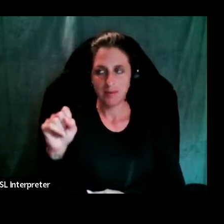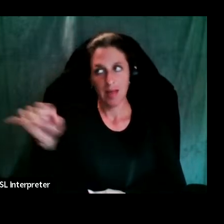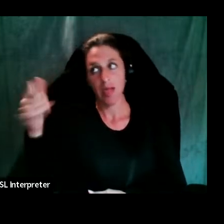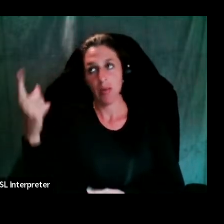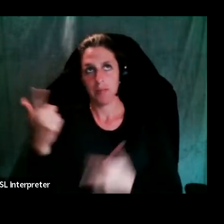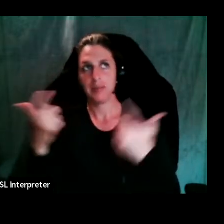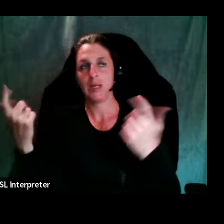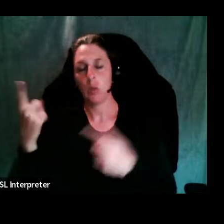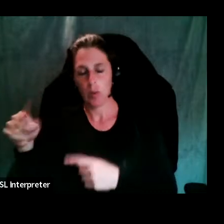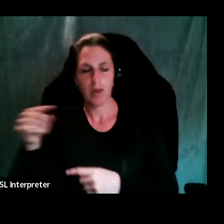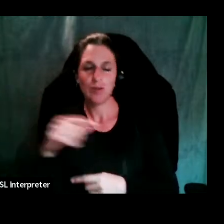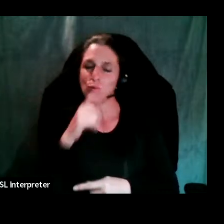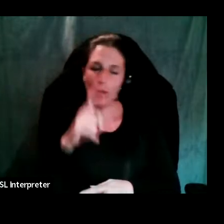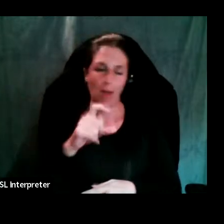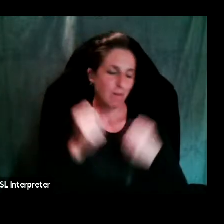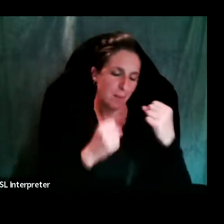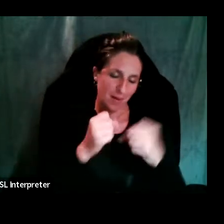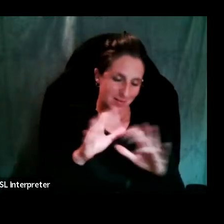but yeah.